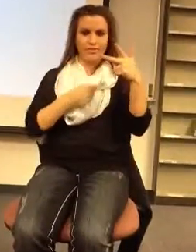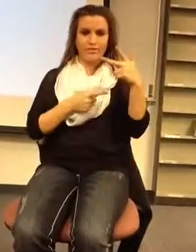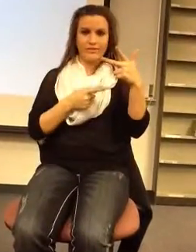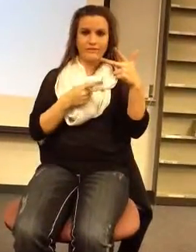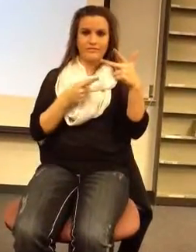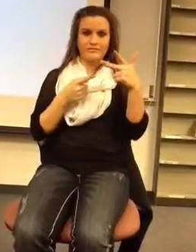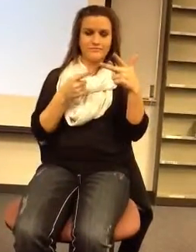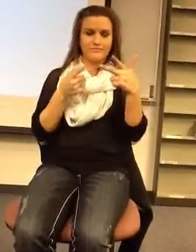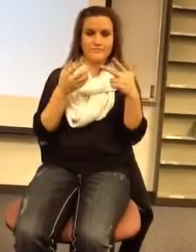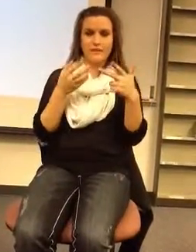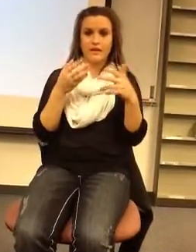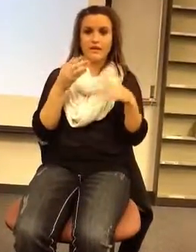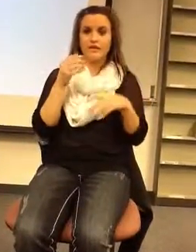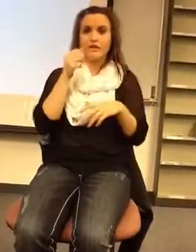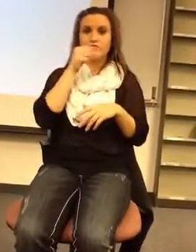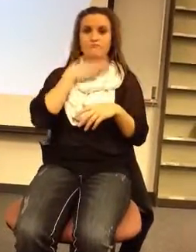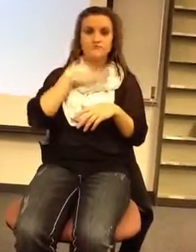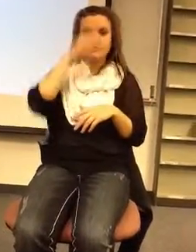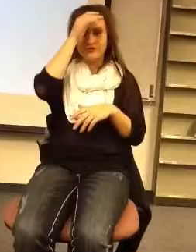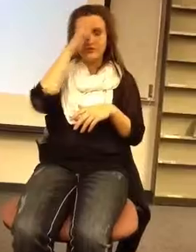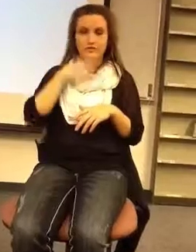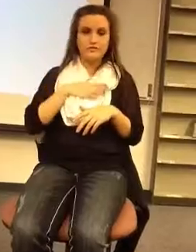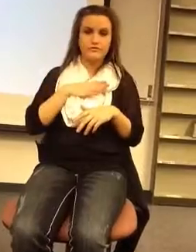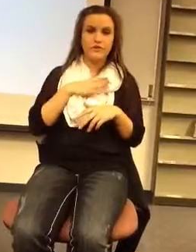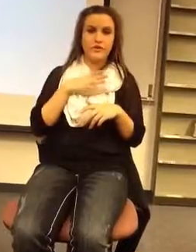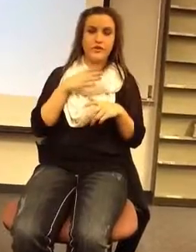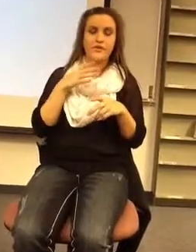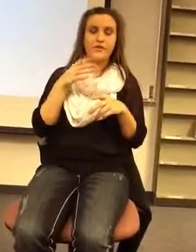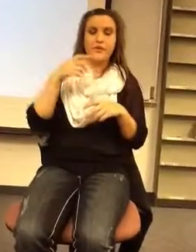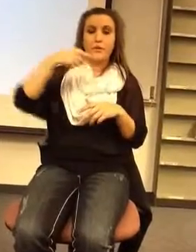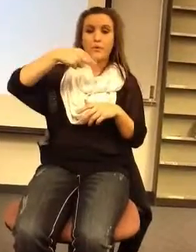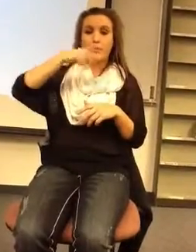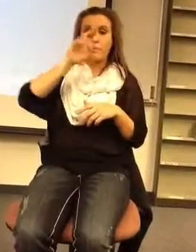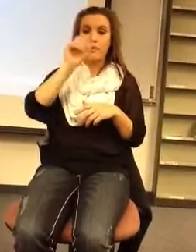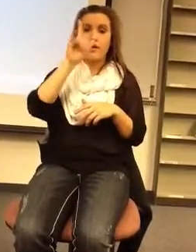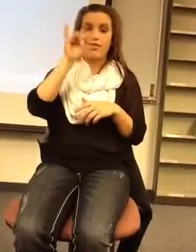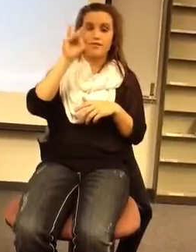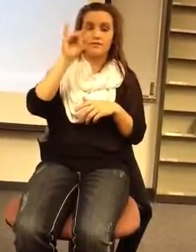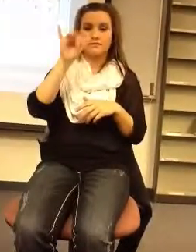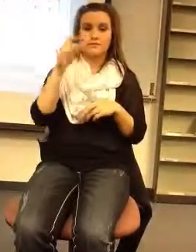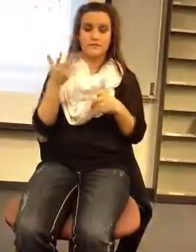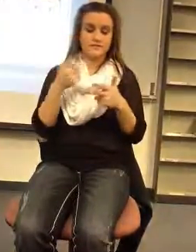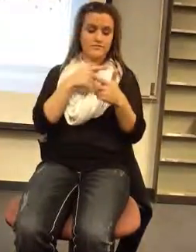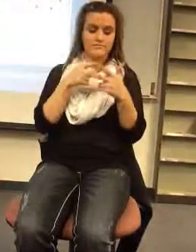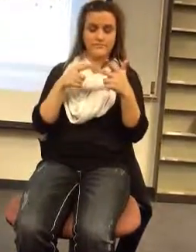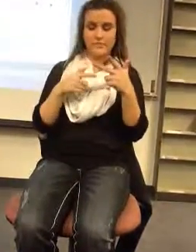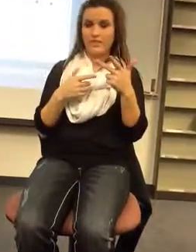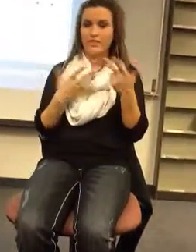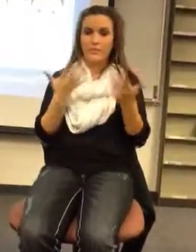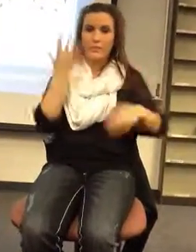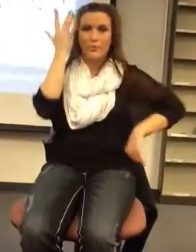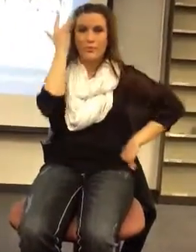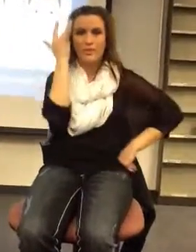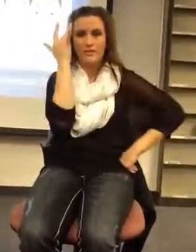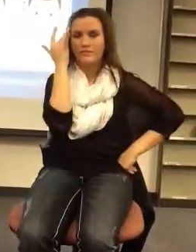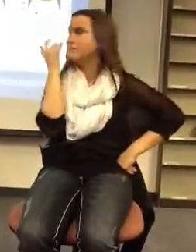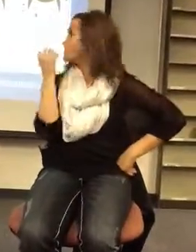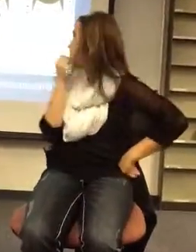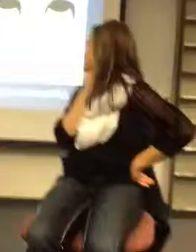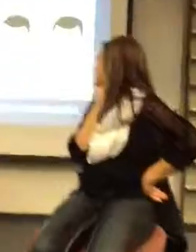if we have quality issues, why would we bother? So I'm going to show you a panel of one of my favorite